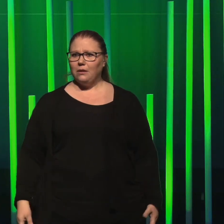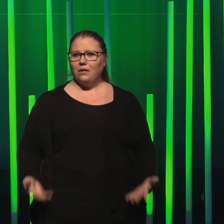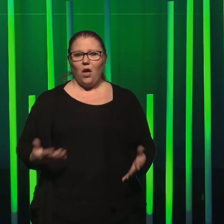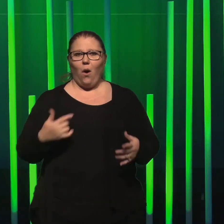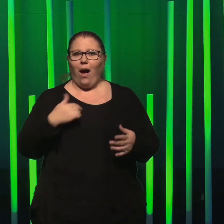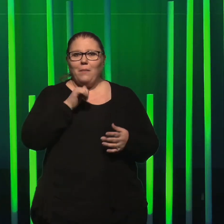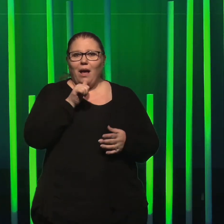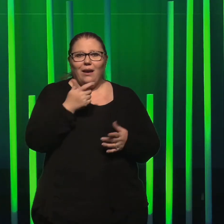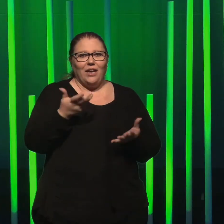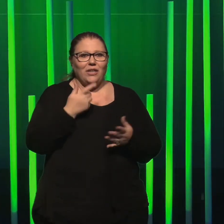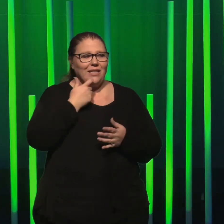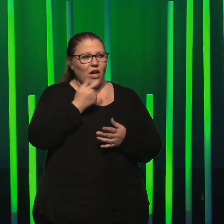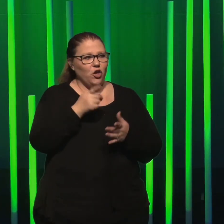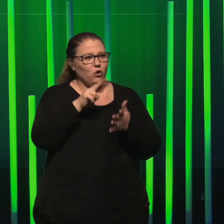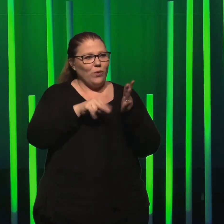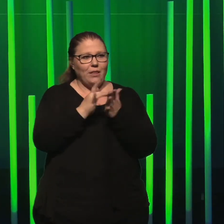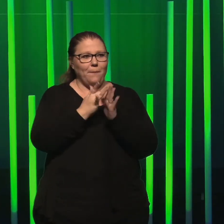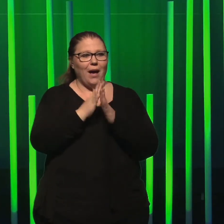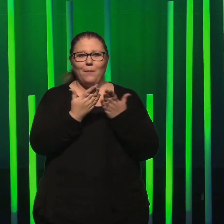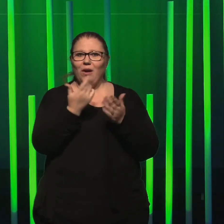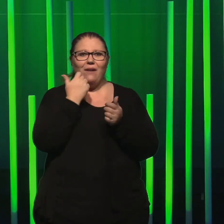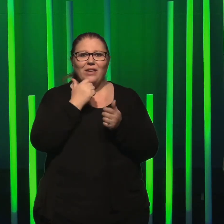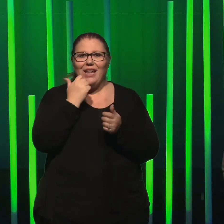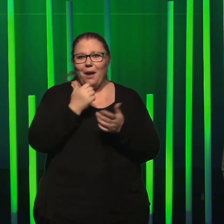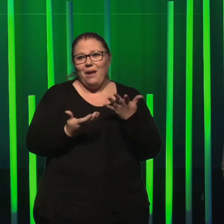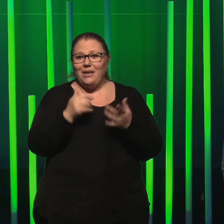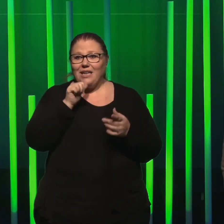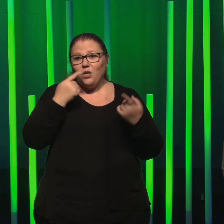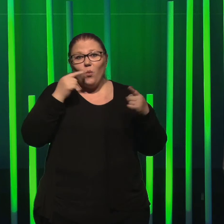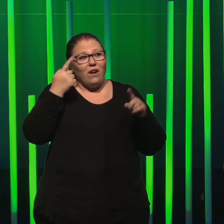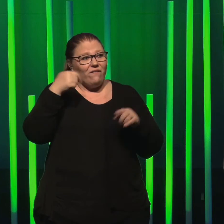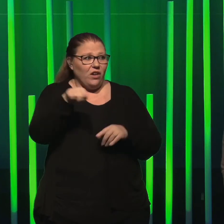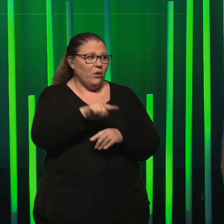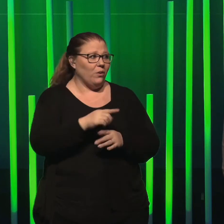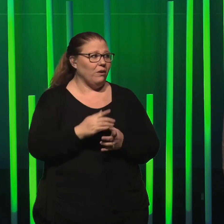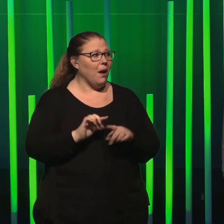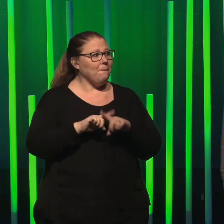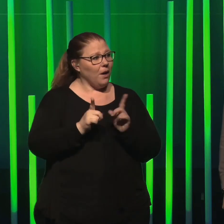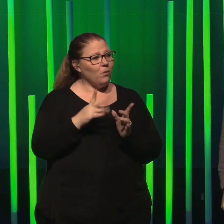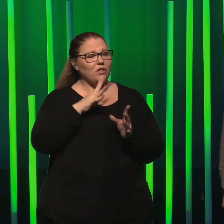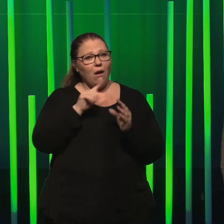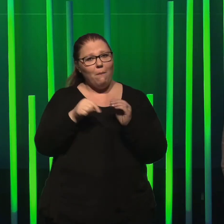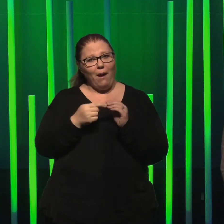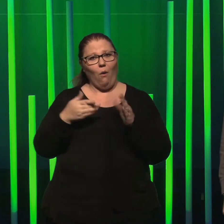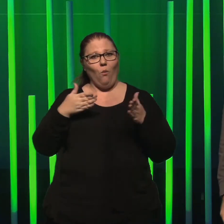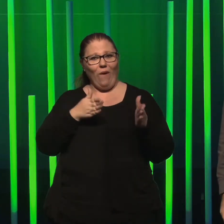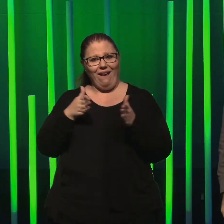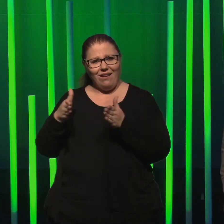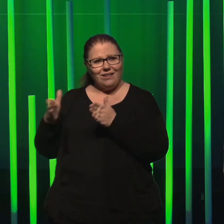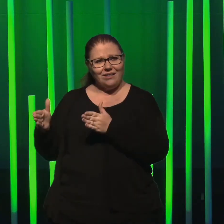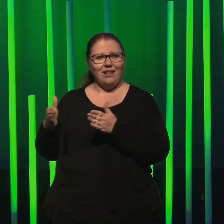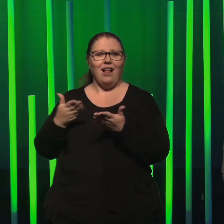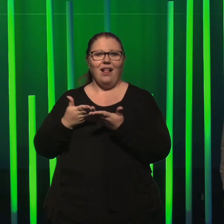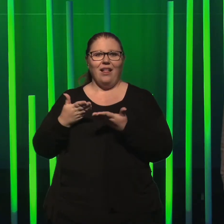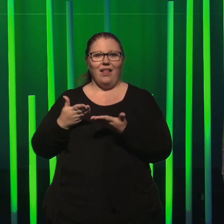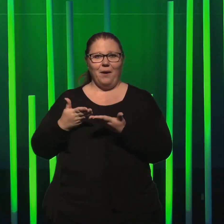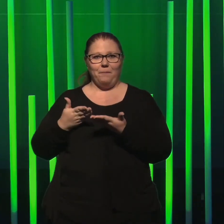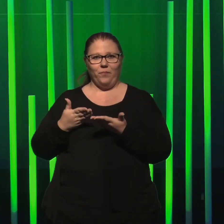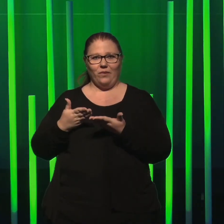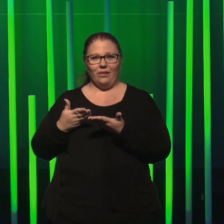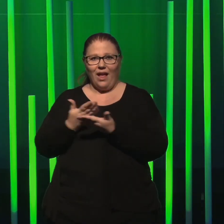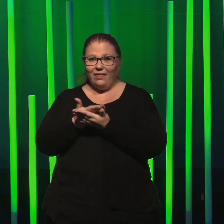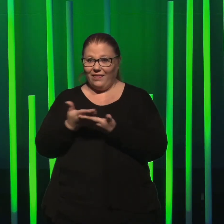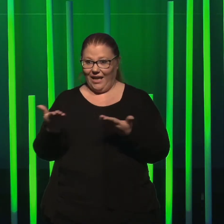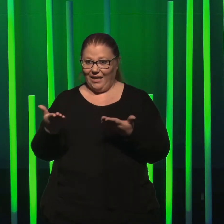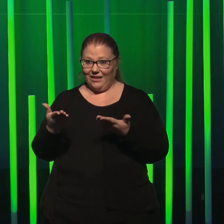not here to tell you to read your Bible every day because that might not work for you, okay? But we're going to talk about ways that things that can produce and come out of